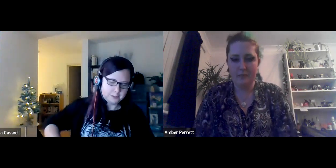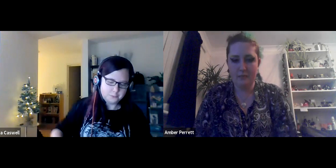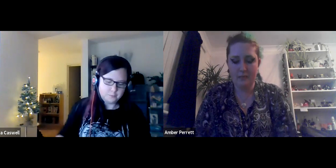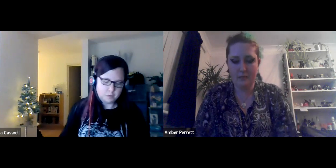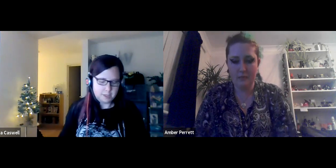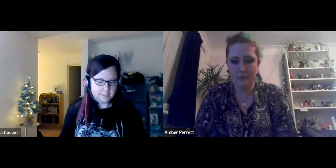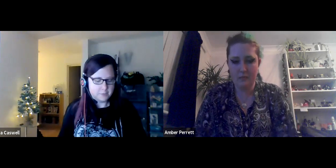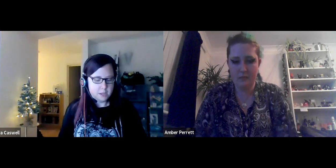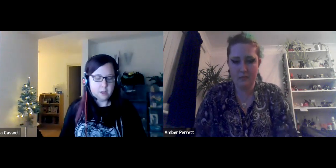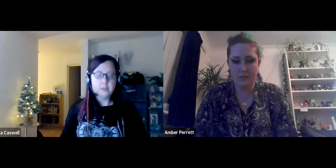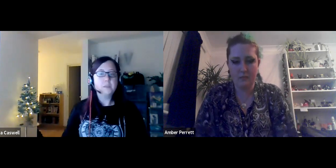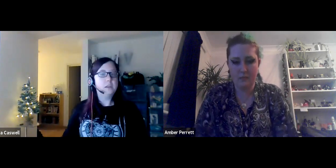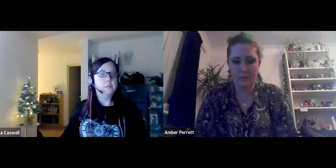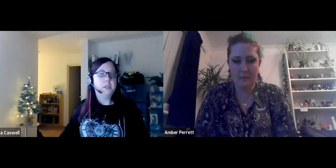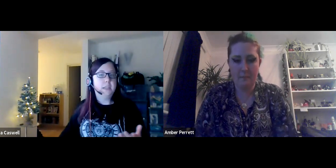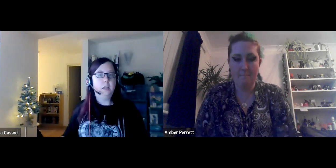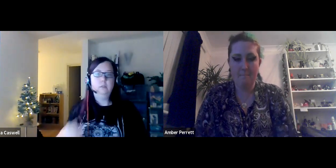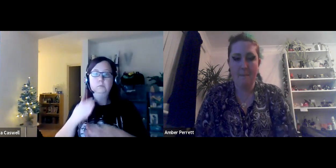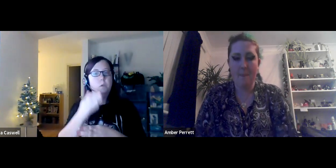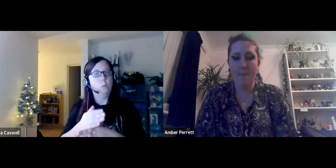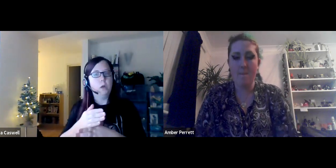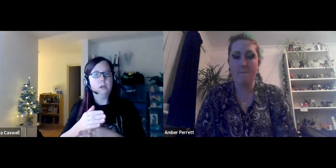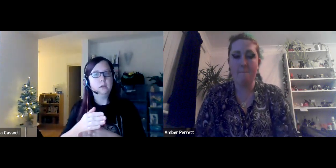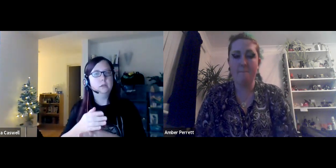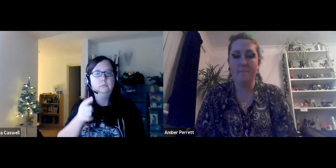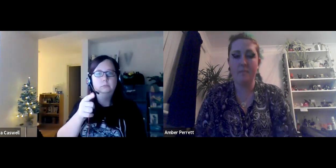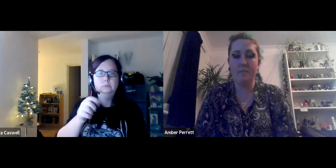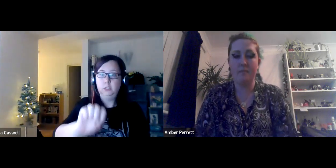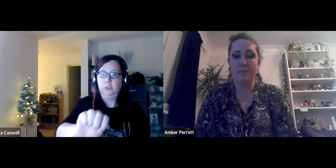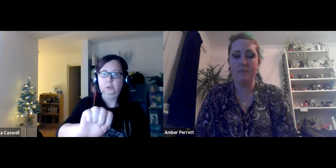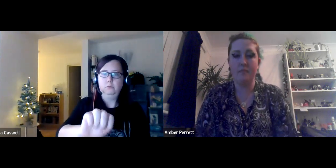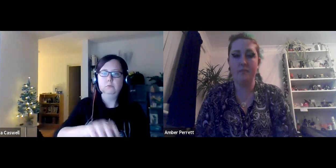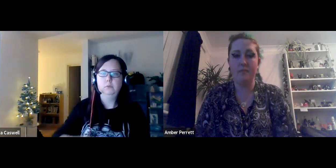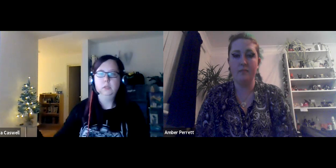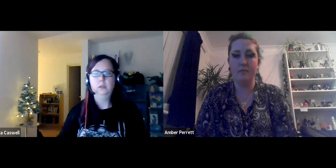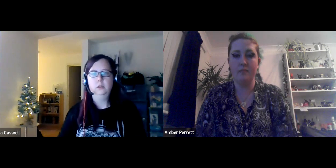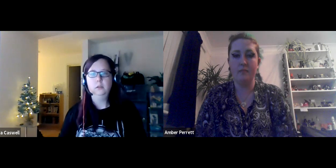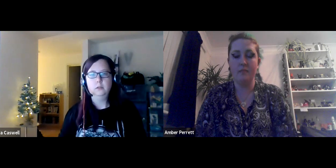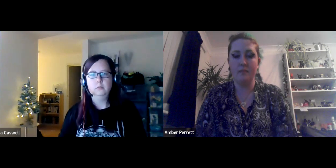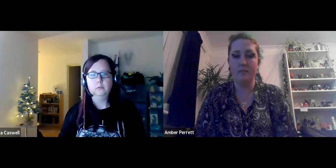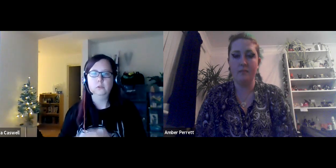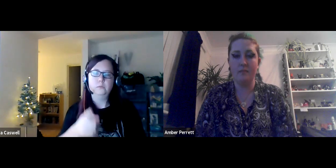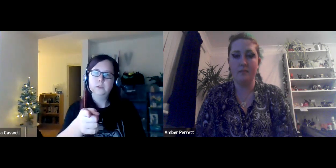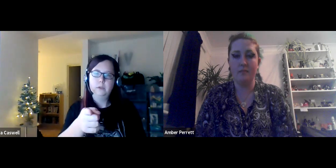Cool. Okay. Then I might say work, you. Oh, sorry,